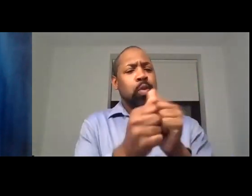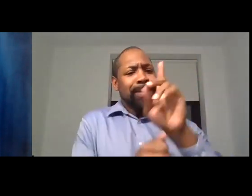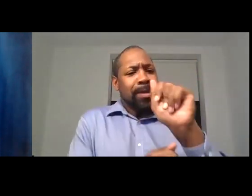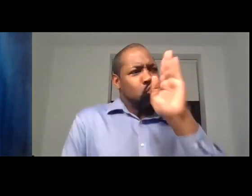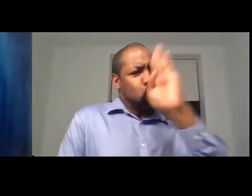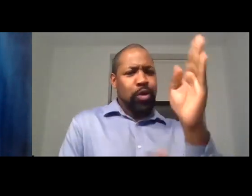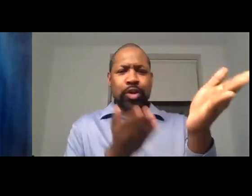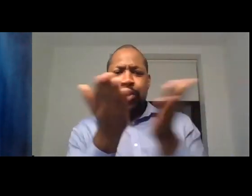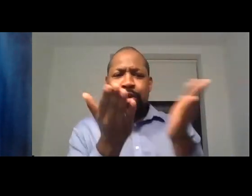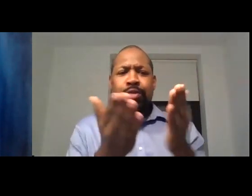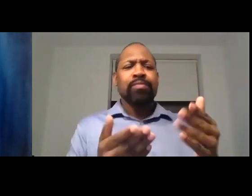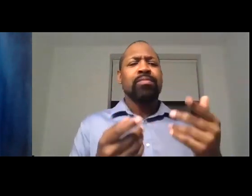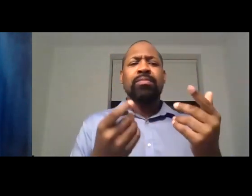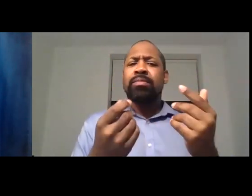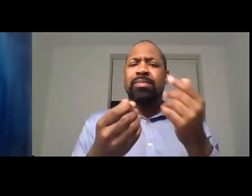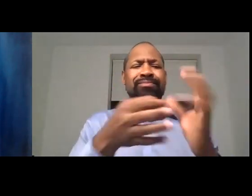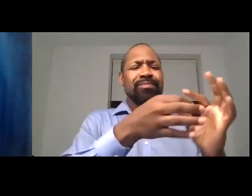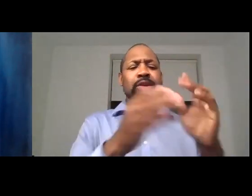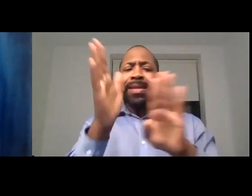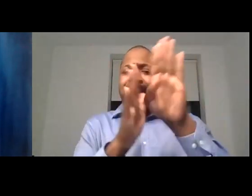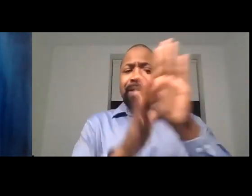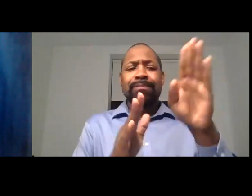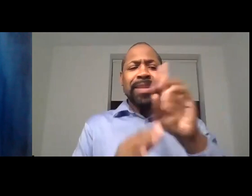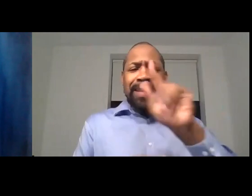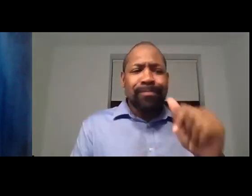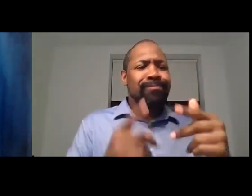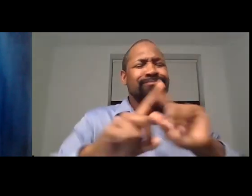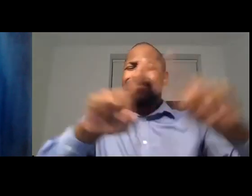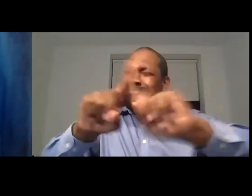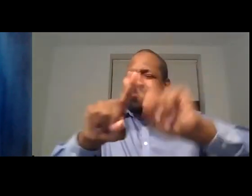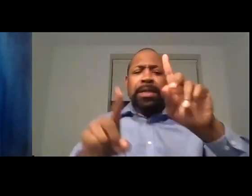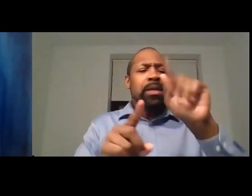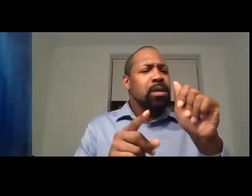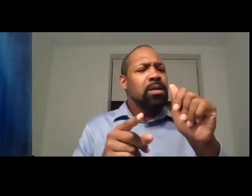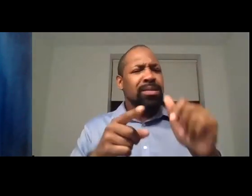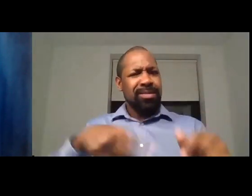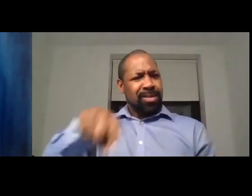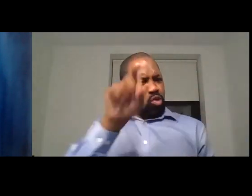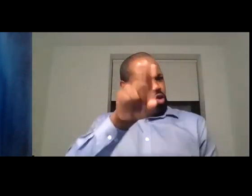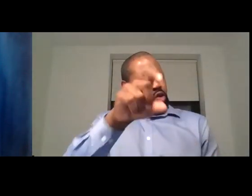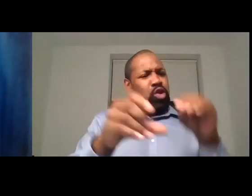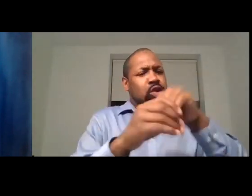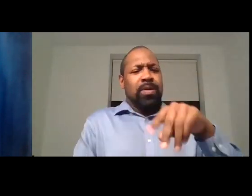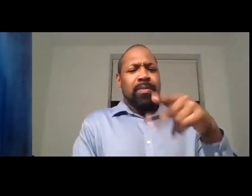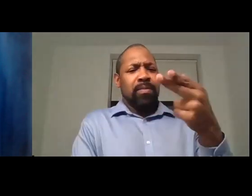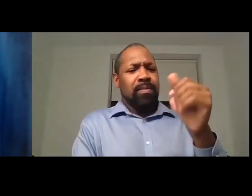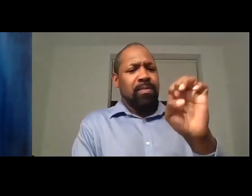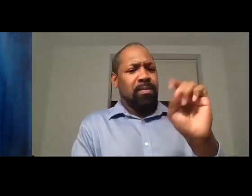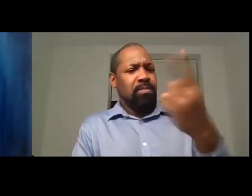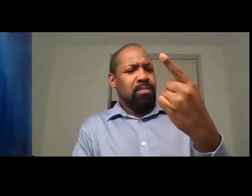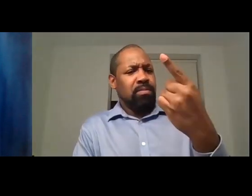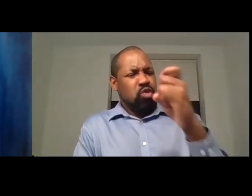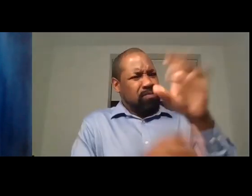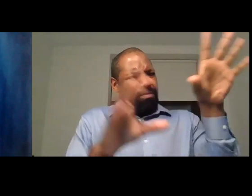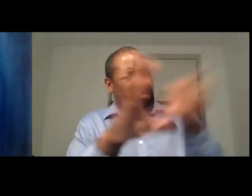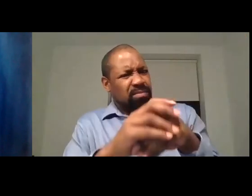and trying to find out the best place for disability services and developing developmental disabilities and so